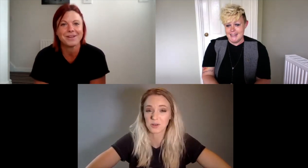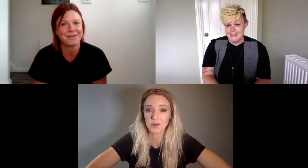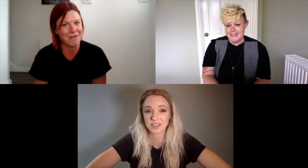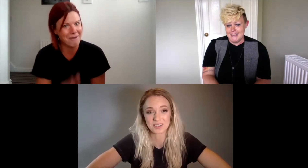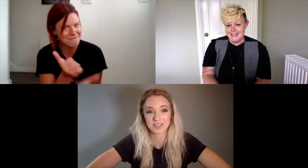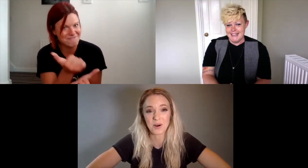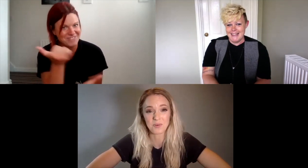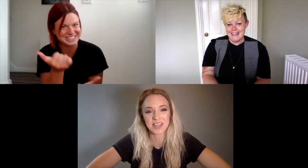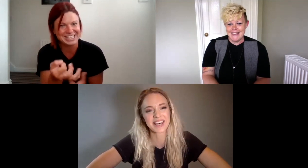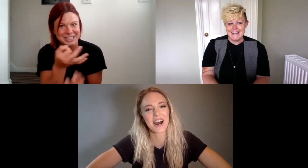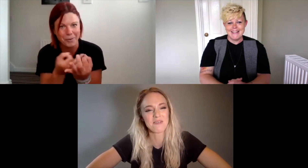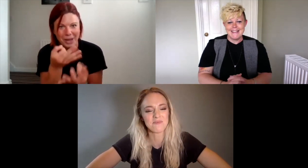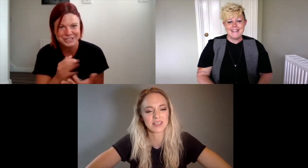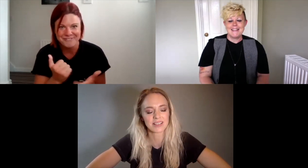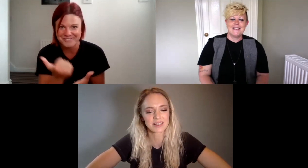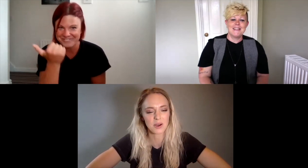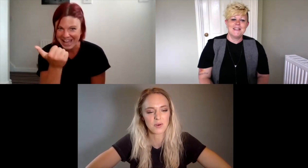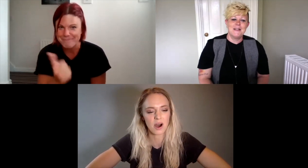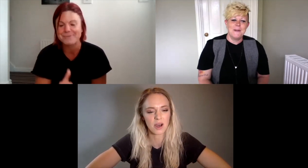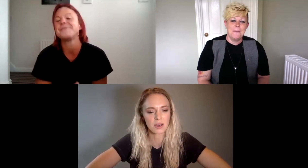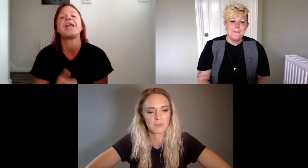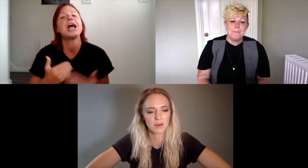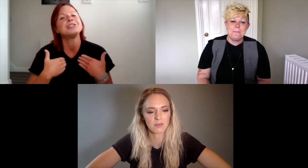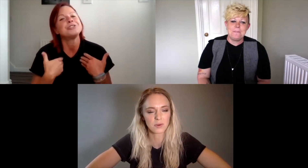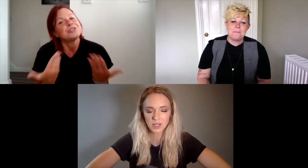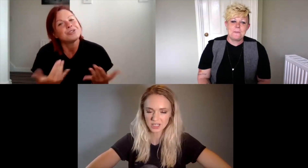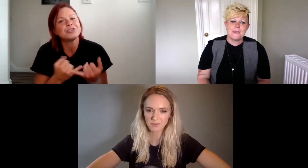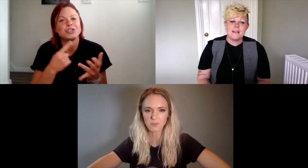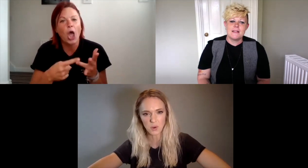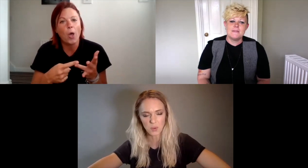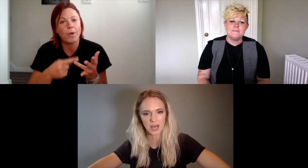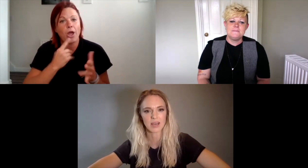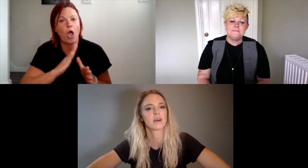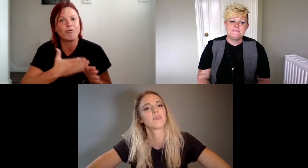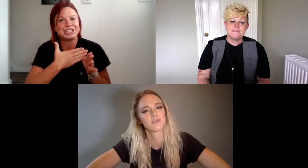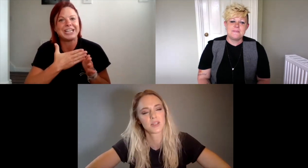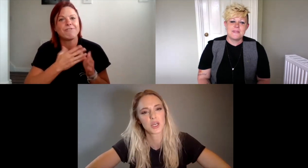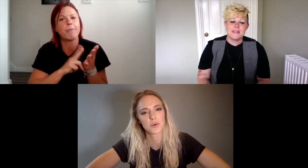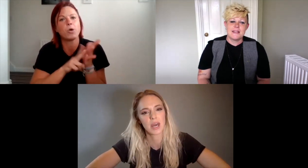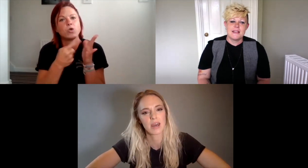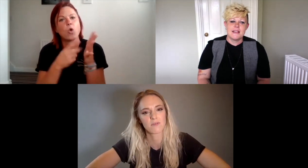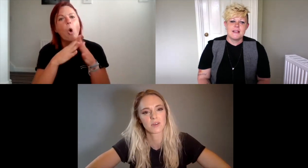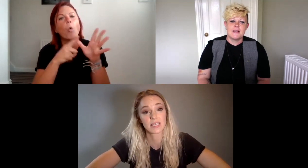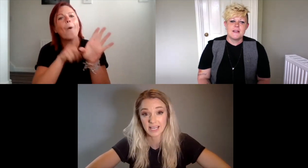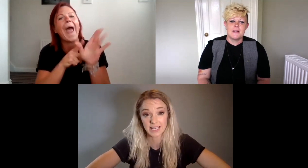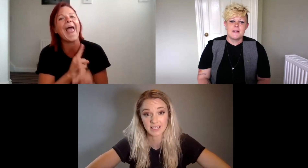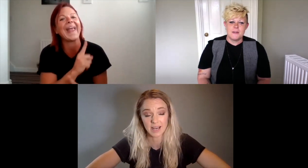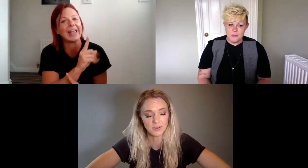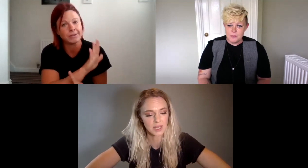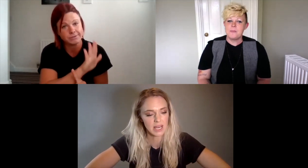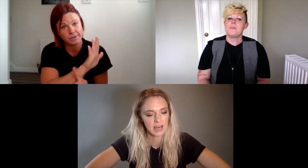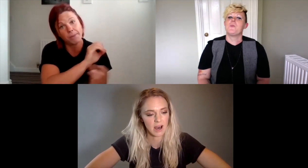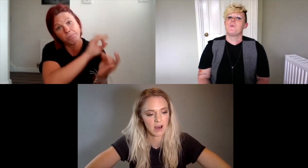very good question to start with. So I'm originally from Norway. I've lived in the UK for 10 years